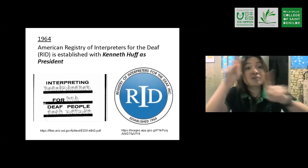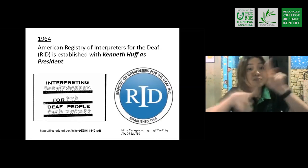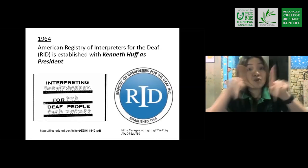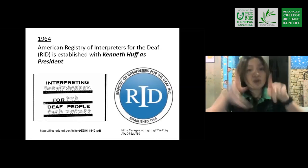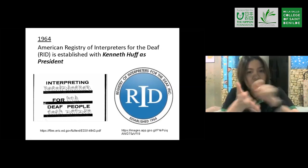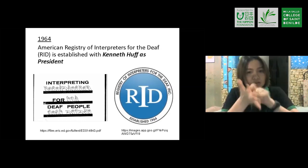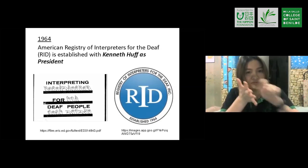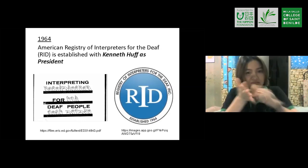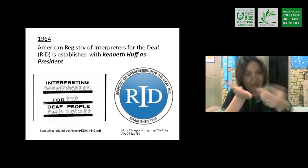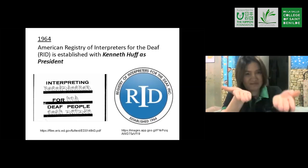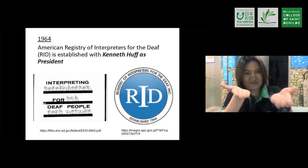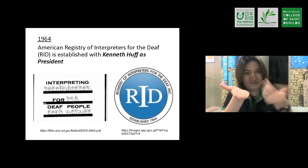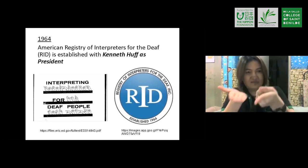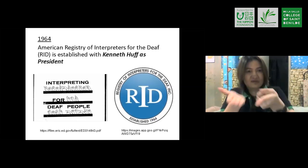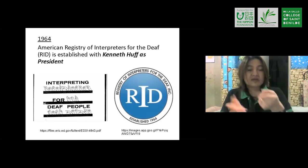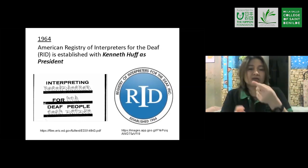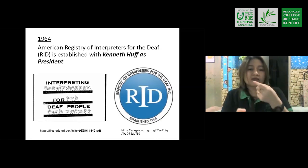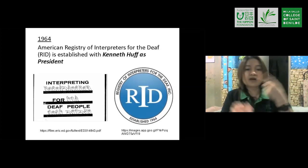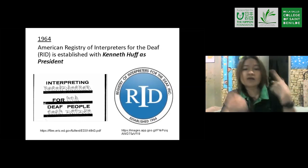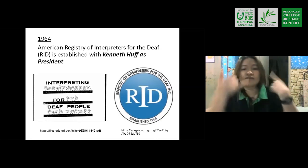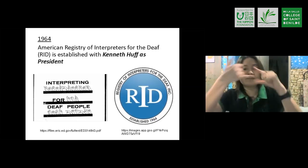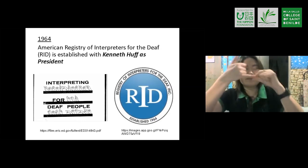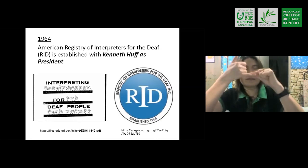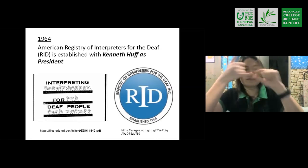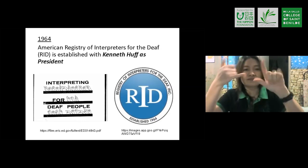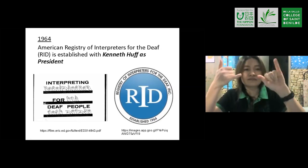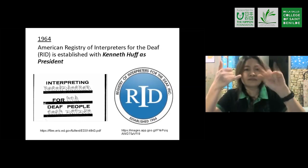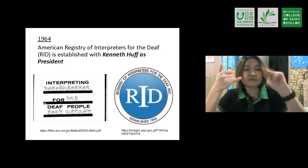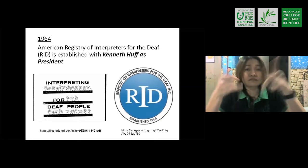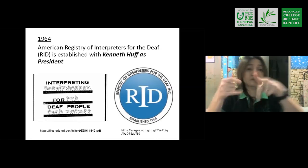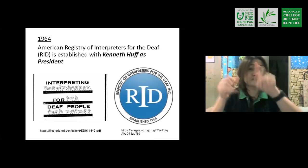RID coincided with that